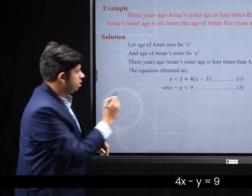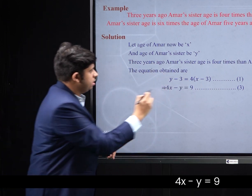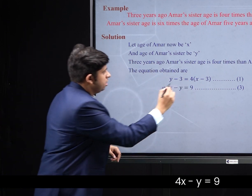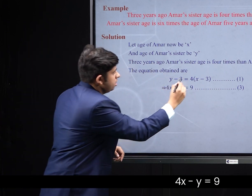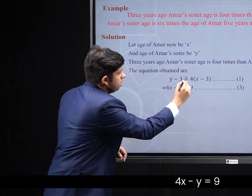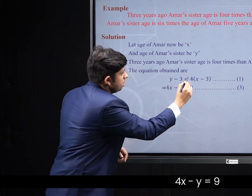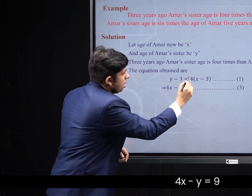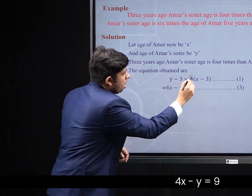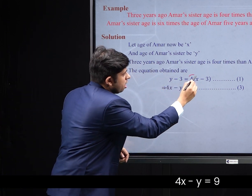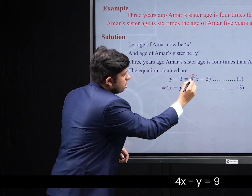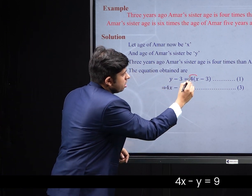9.